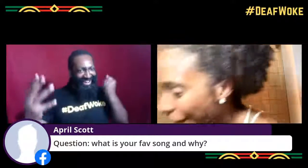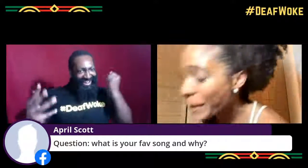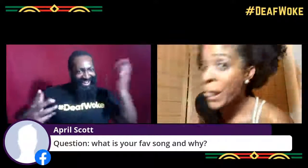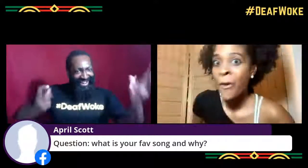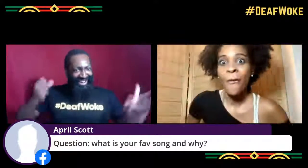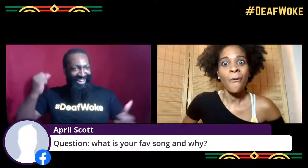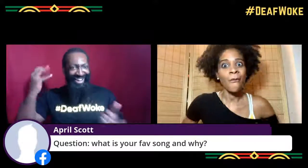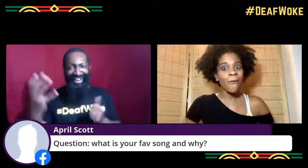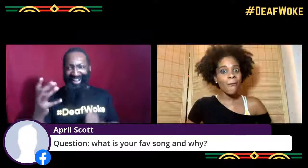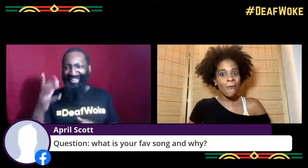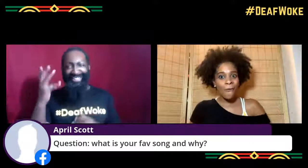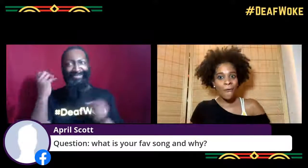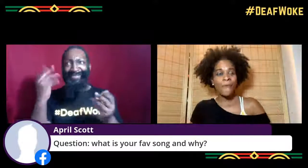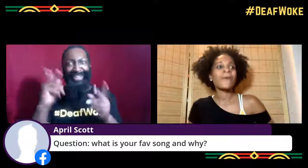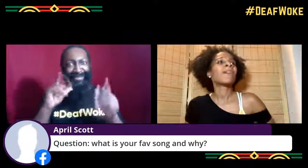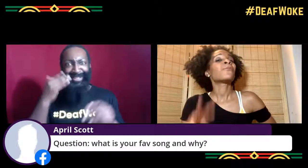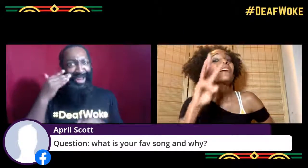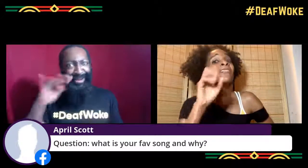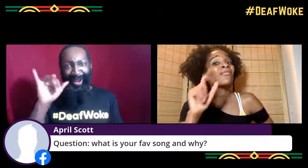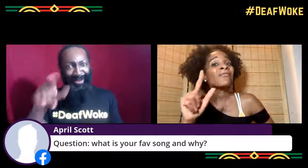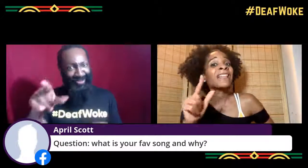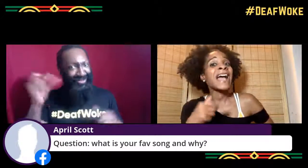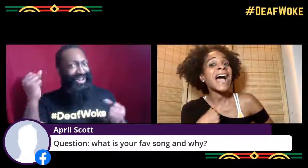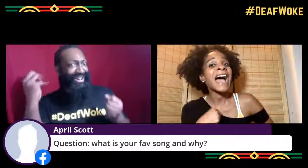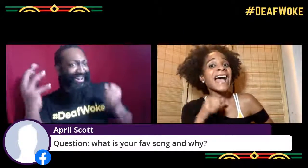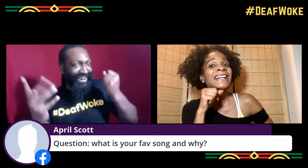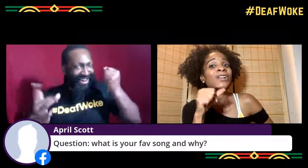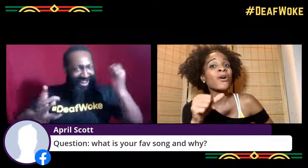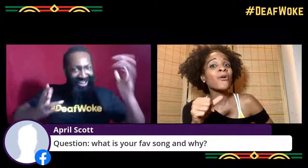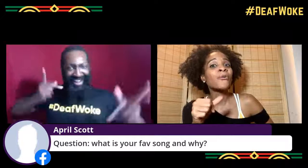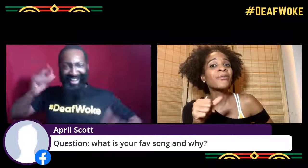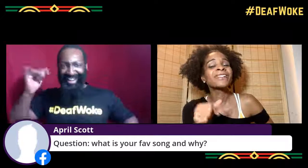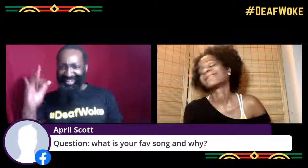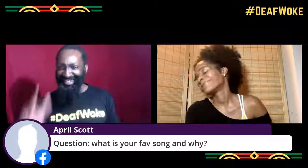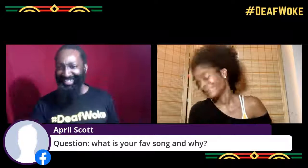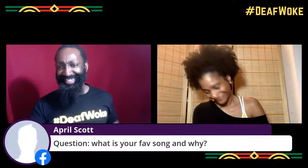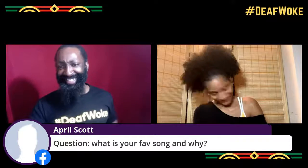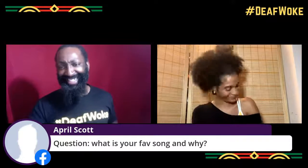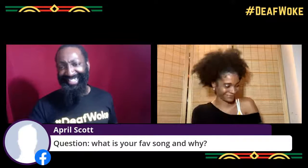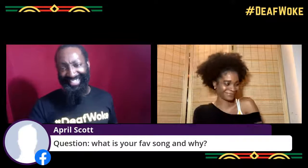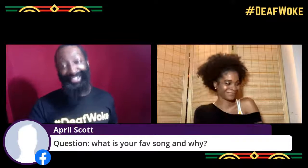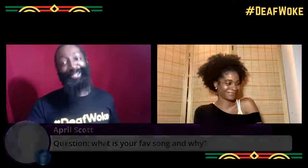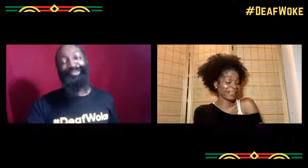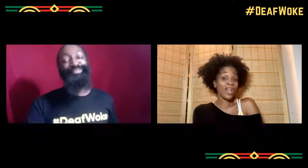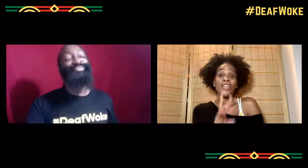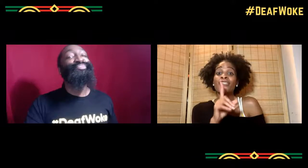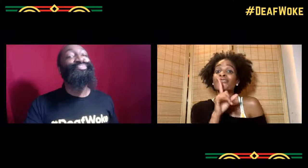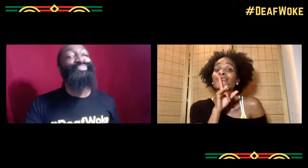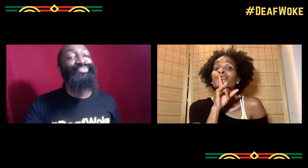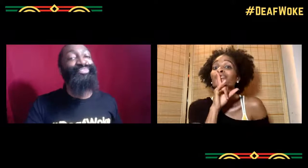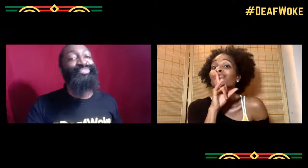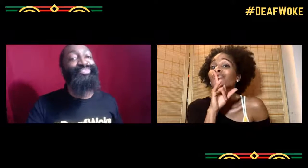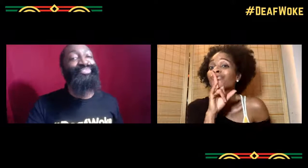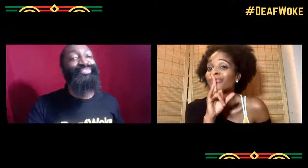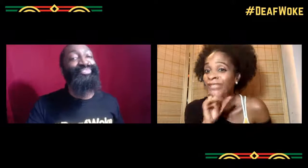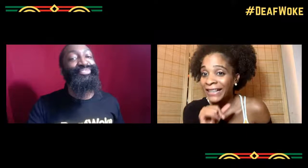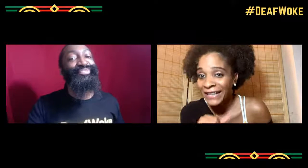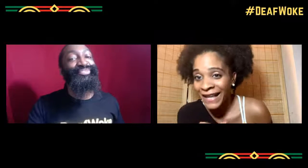Oh yeah, we didn't tell people that you're good at the renditions of songs in sign language.